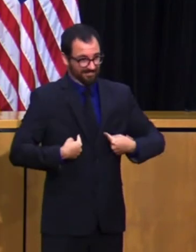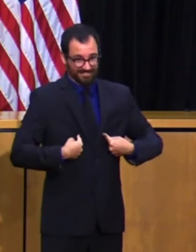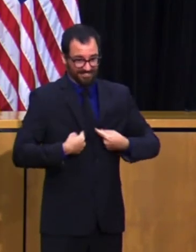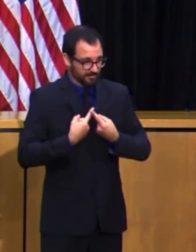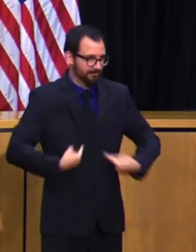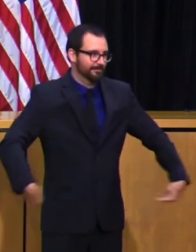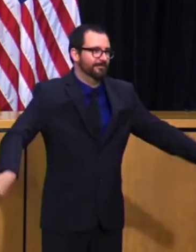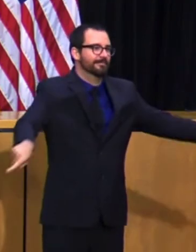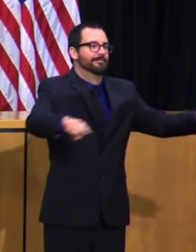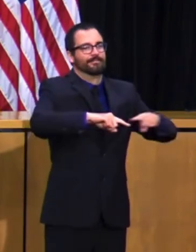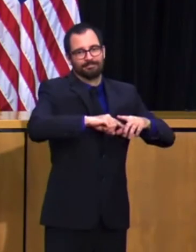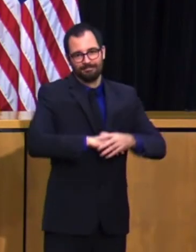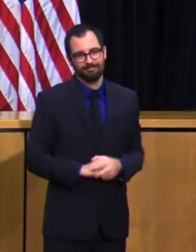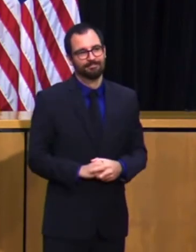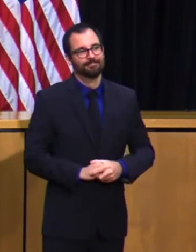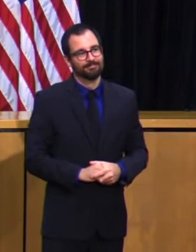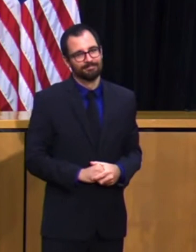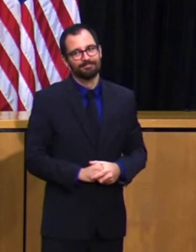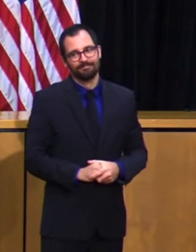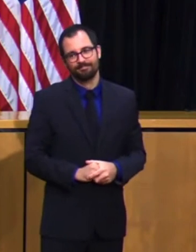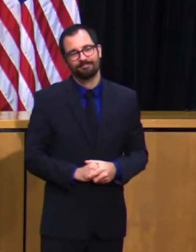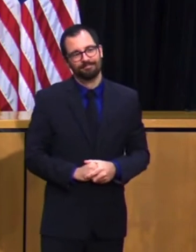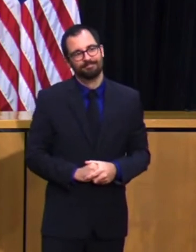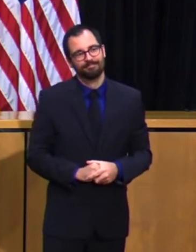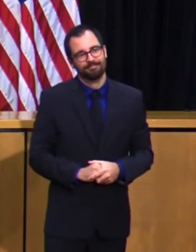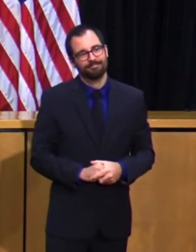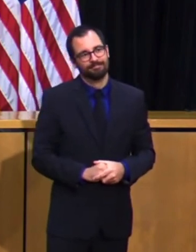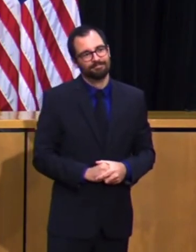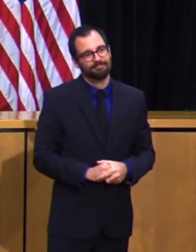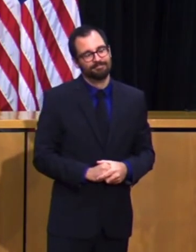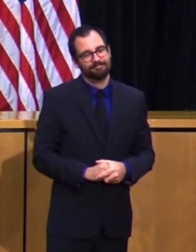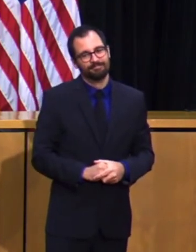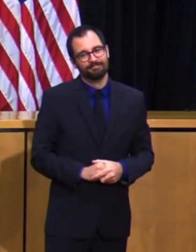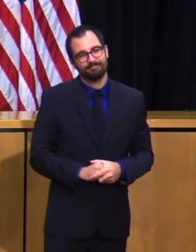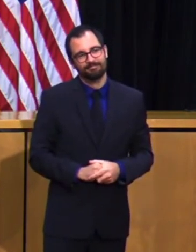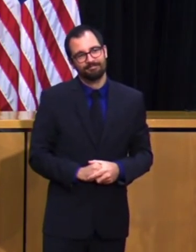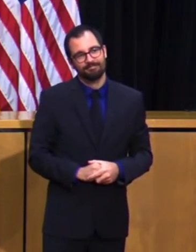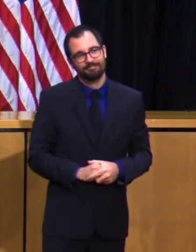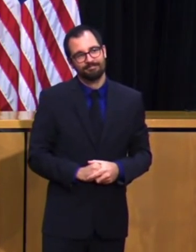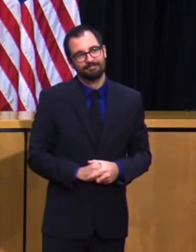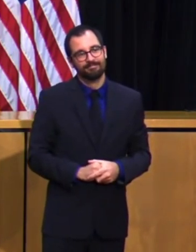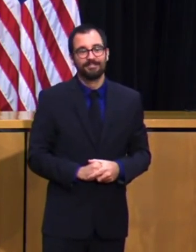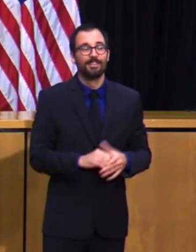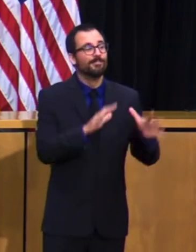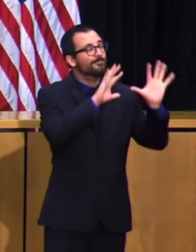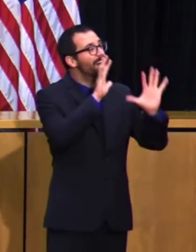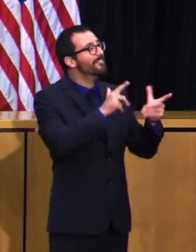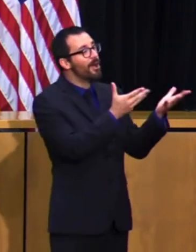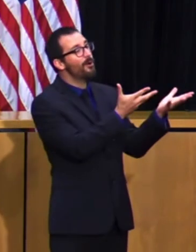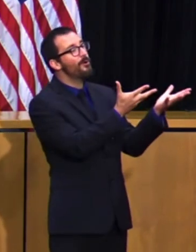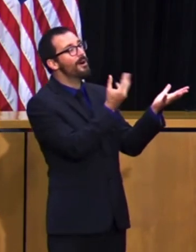when the numbers came down and the weather got warm, I think we all got a little concerned that